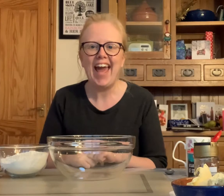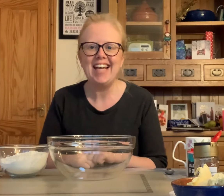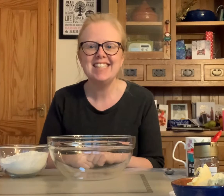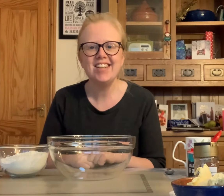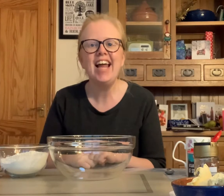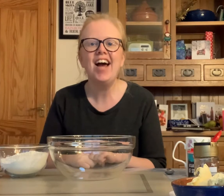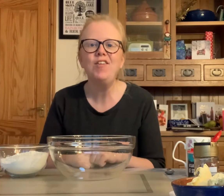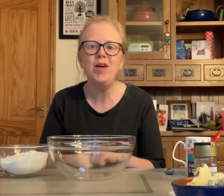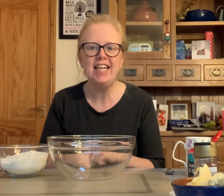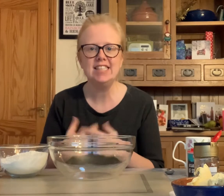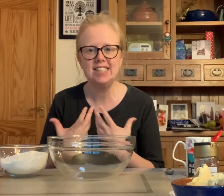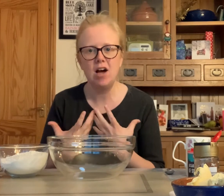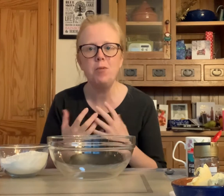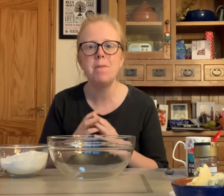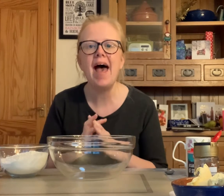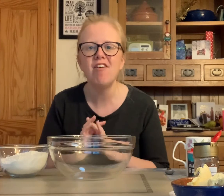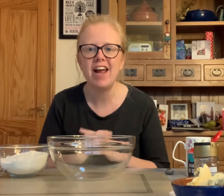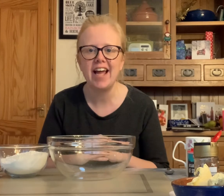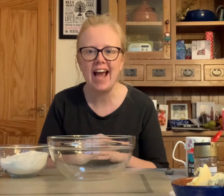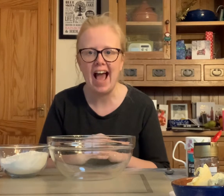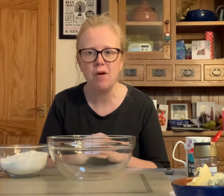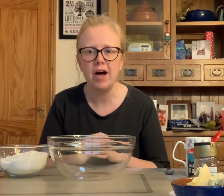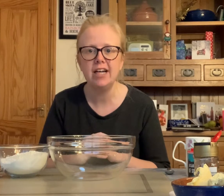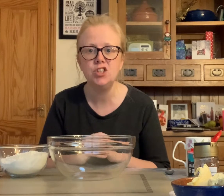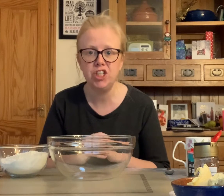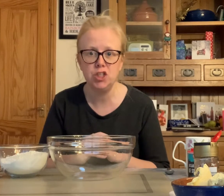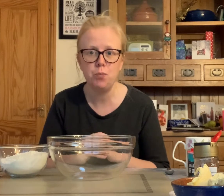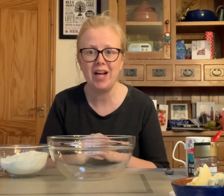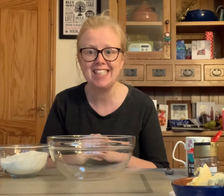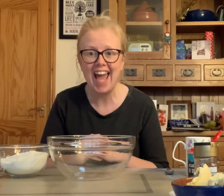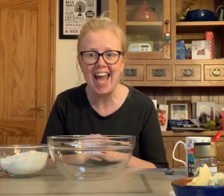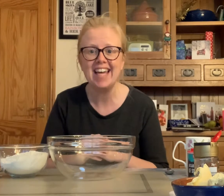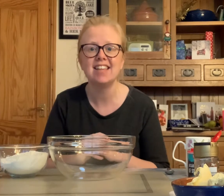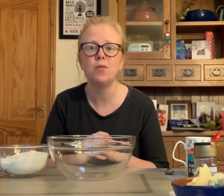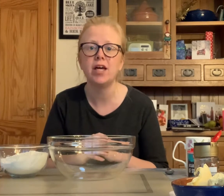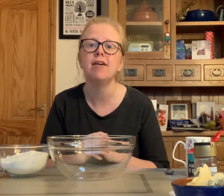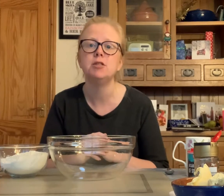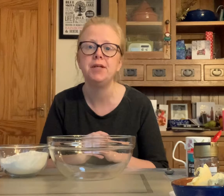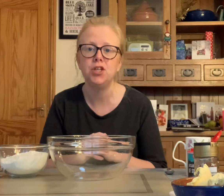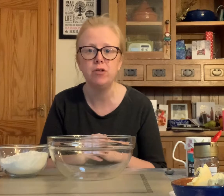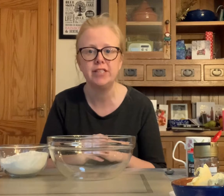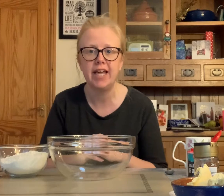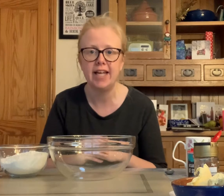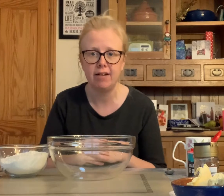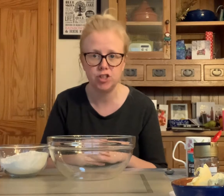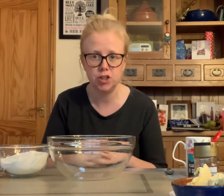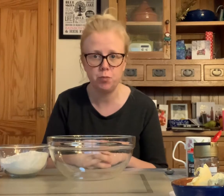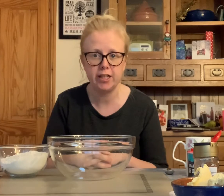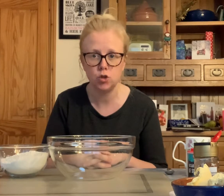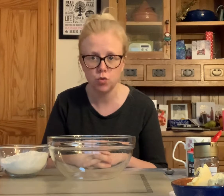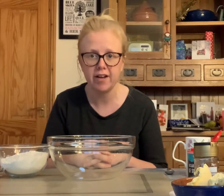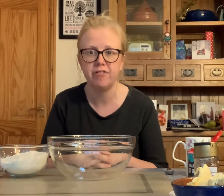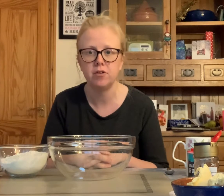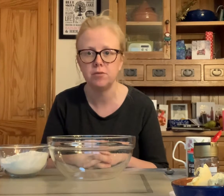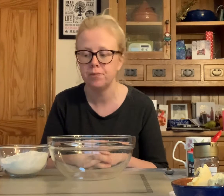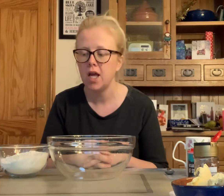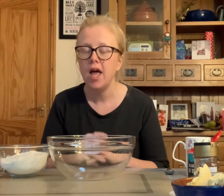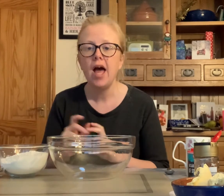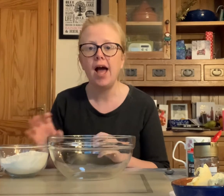so now we need to start preparing our gingerbread cake that we're going to be using in our gingerbread trifle. So